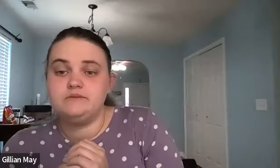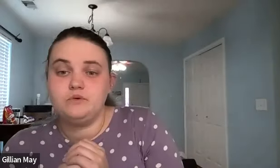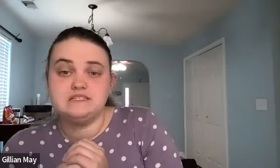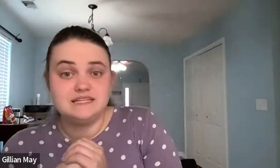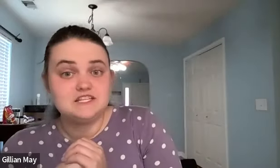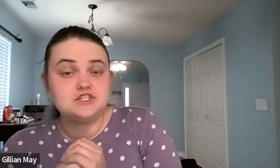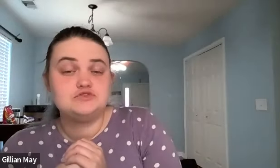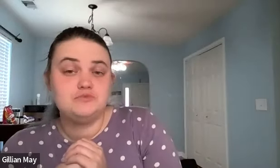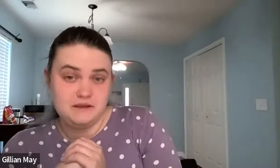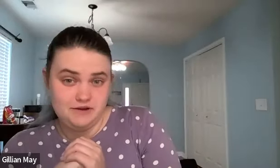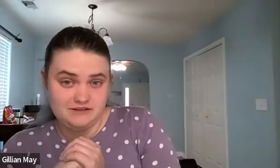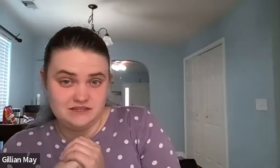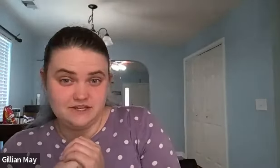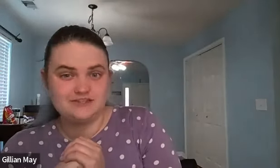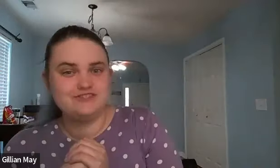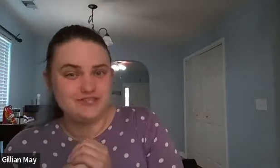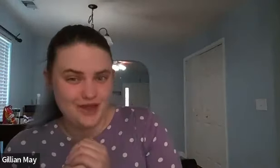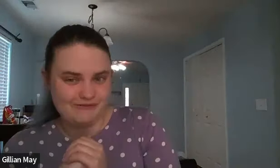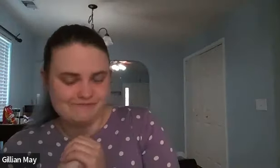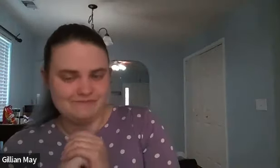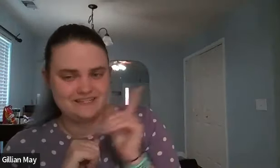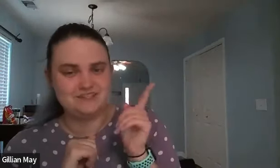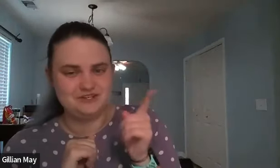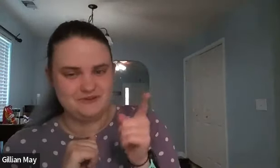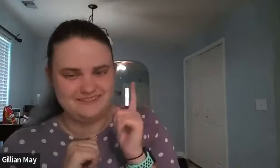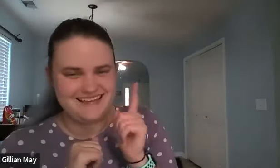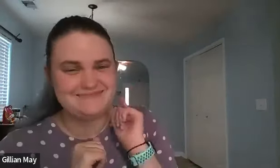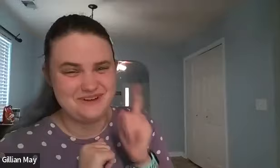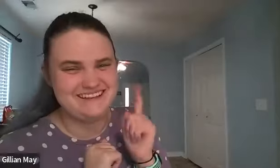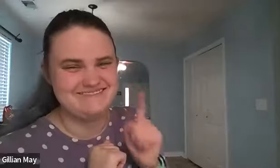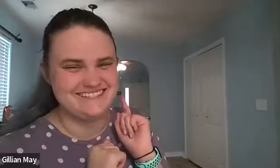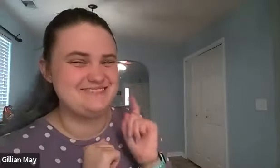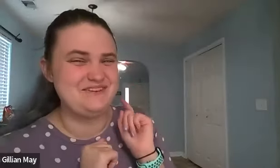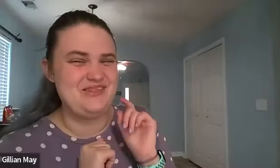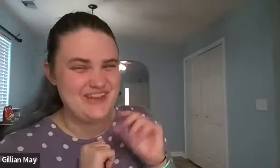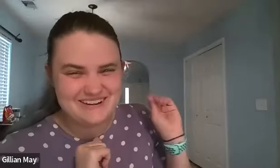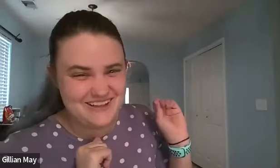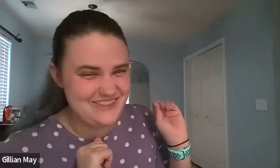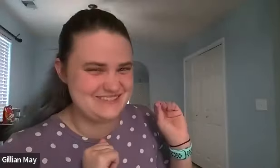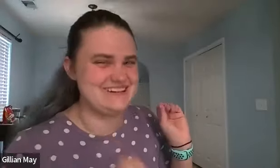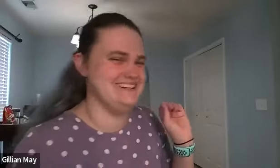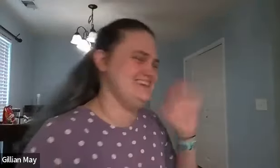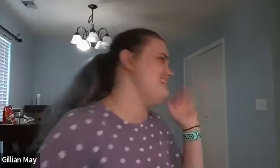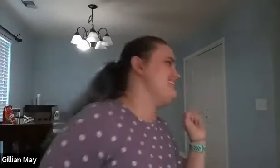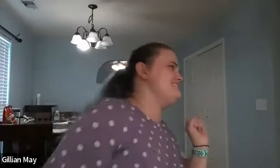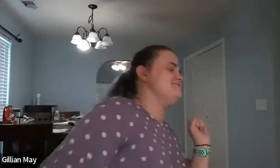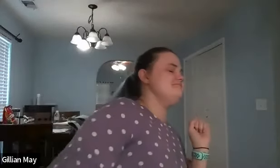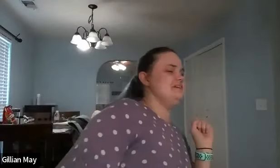what city does your grandparents live in? So that's a good one. That's a really good one since we learned all those words. Oh, I love it.